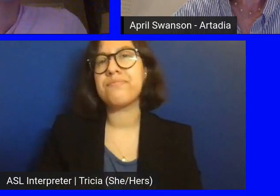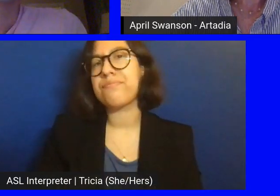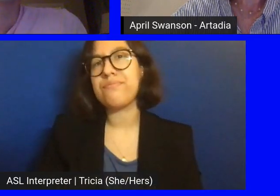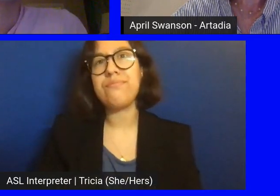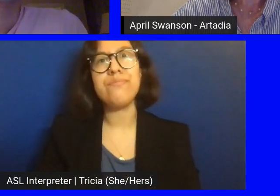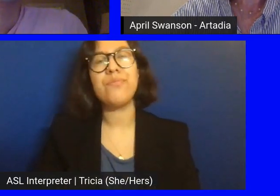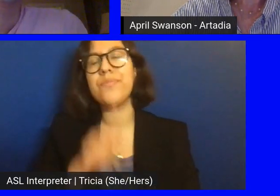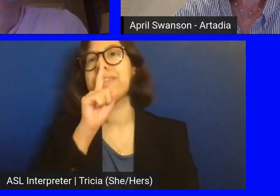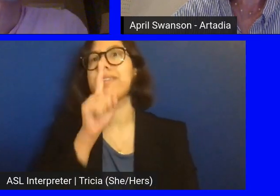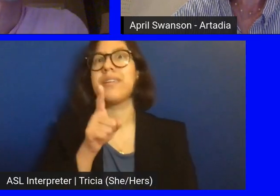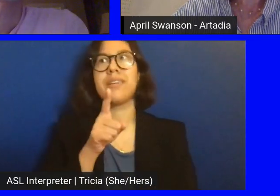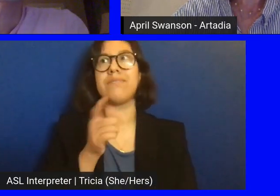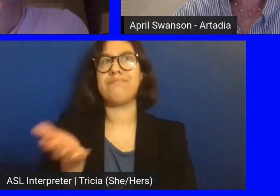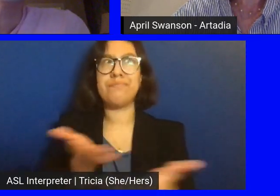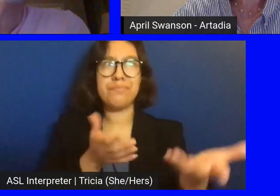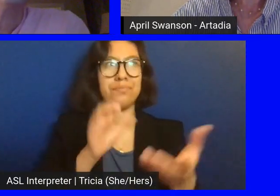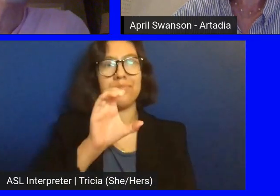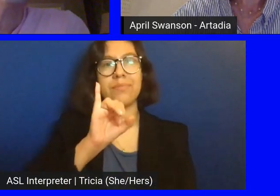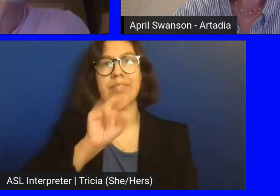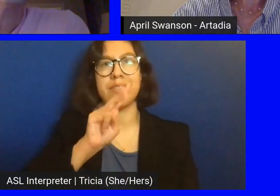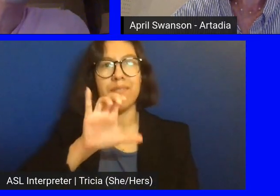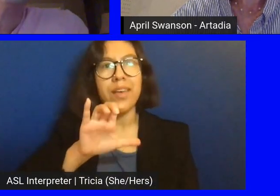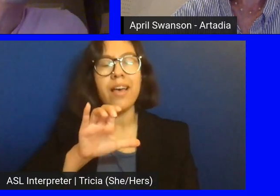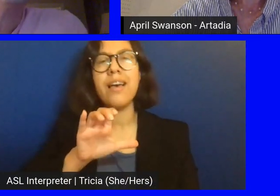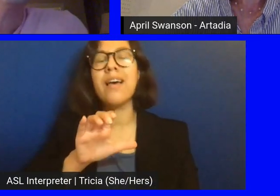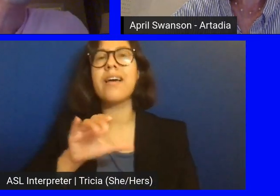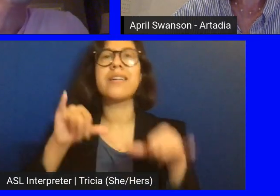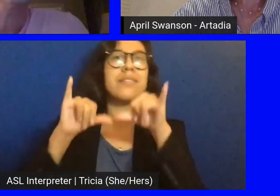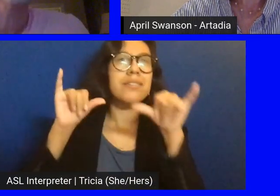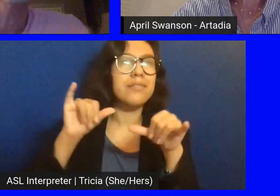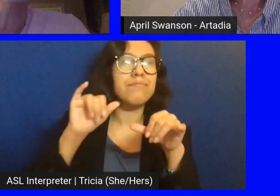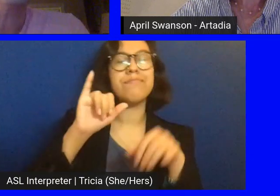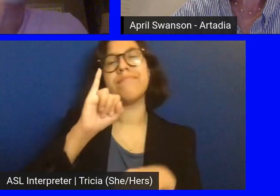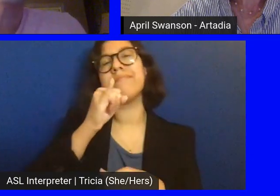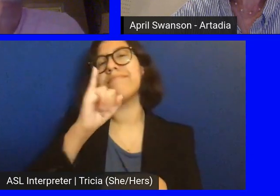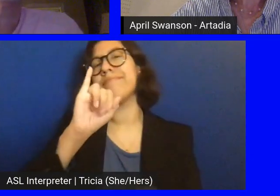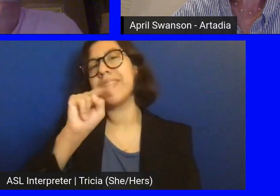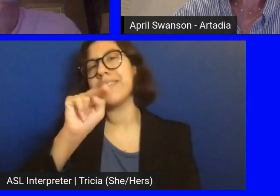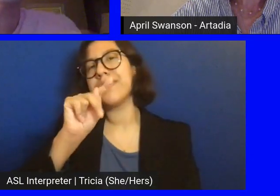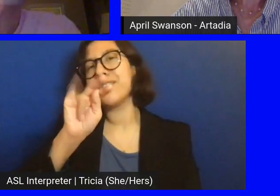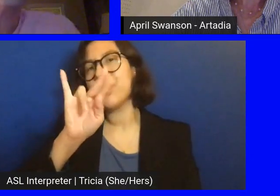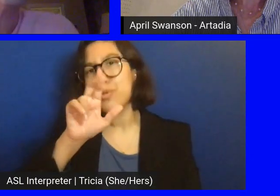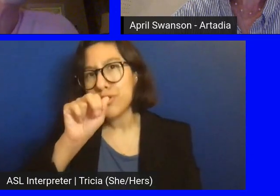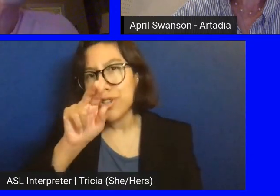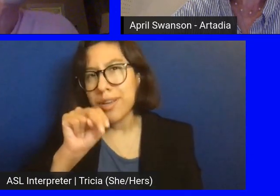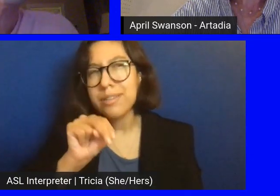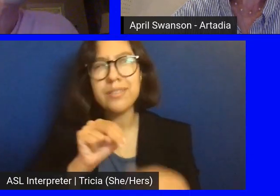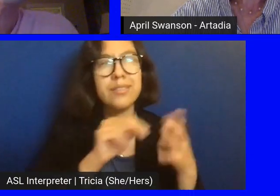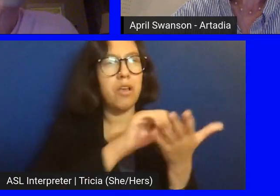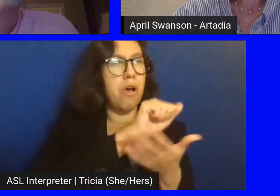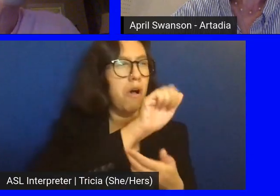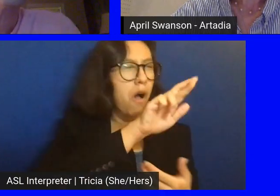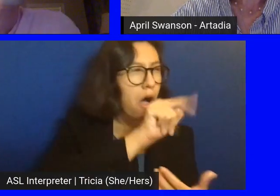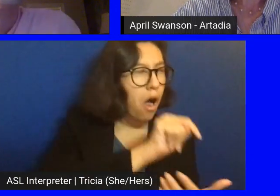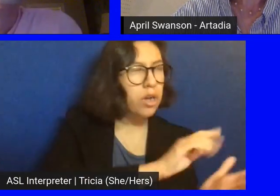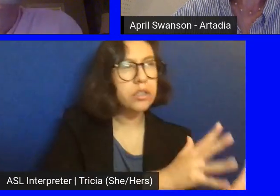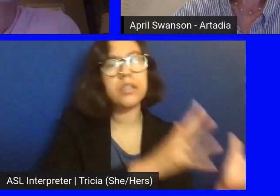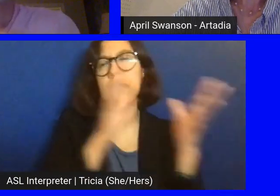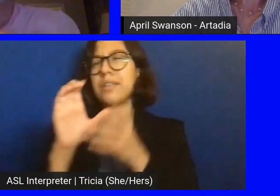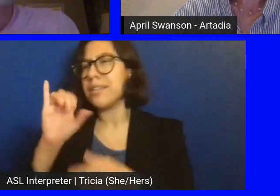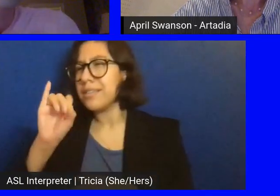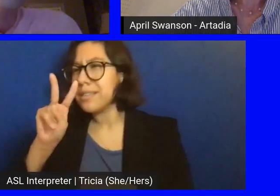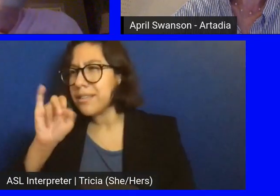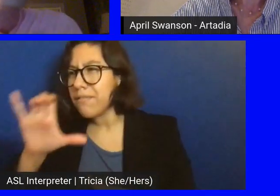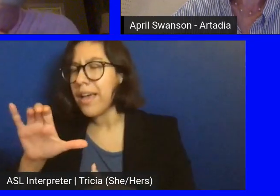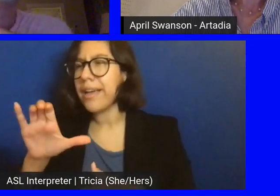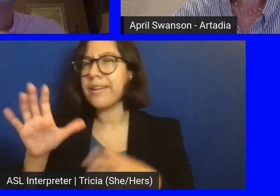engaging civic institutions and arts institutions, blurring the lines between what are arts institutions and what are civic institutions,